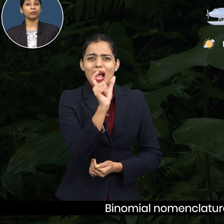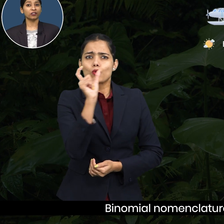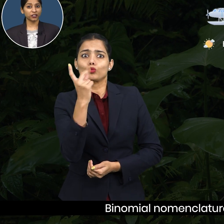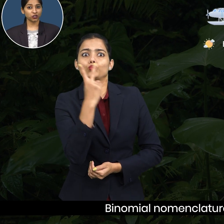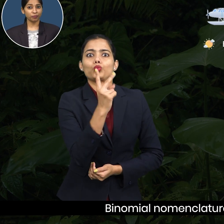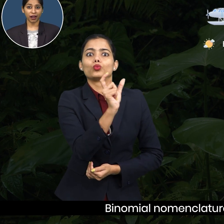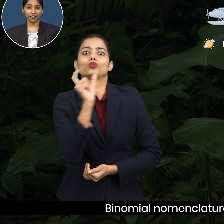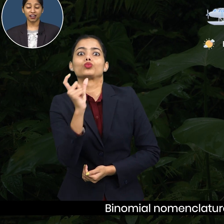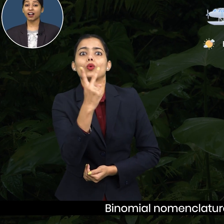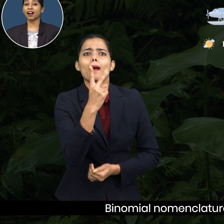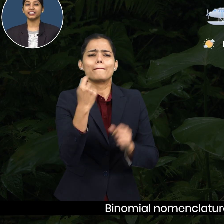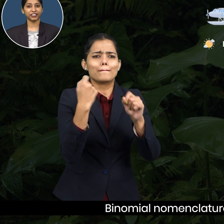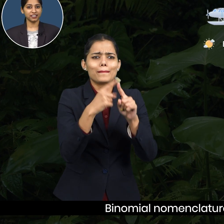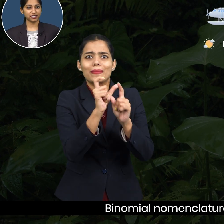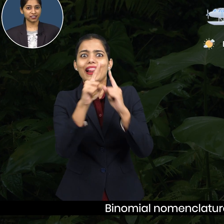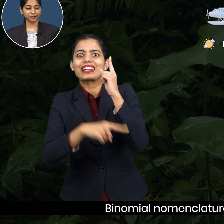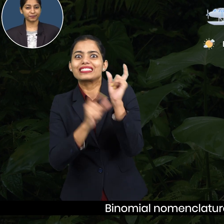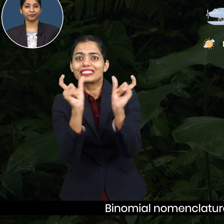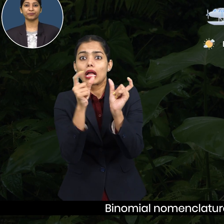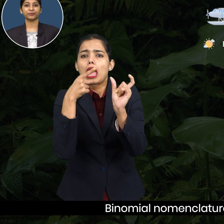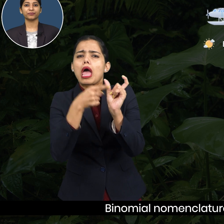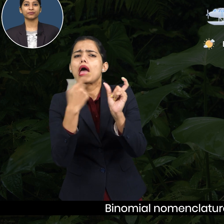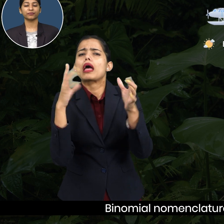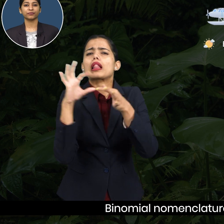binomial nomenclature by Carl Linnaeus,